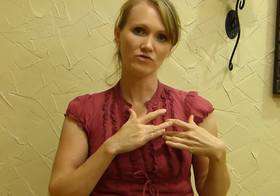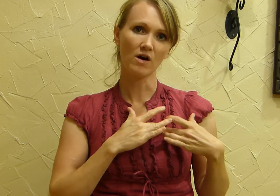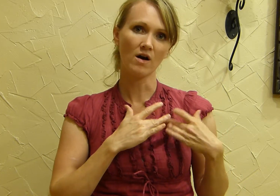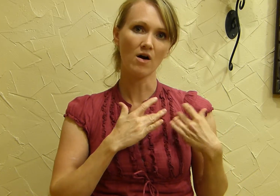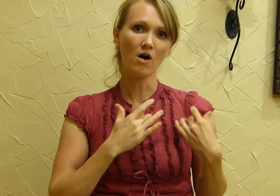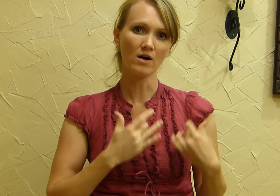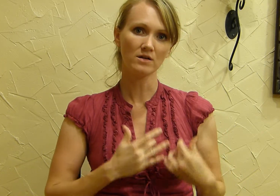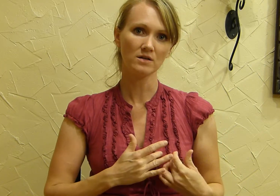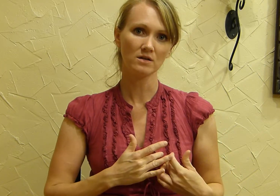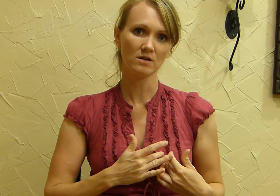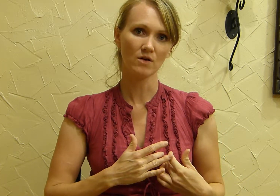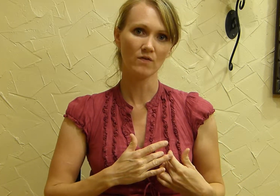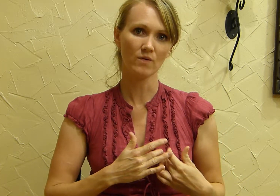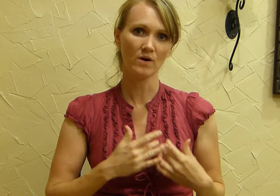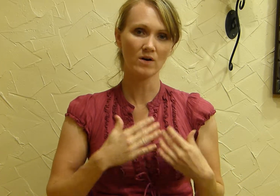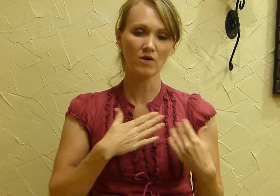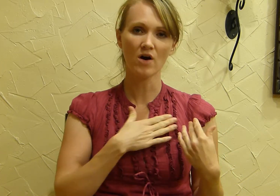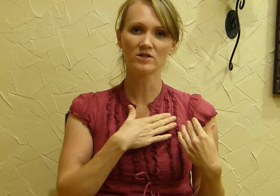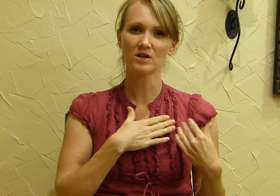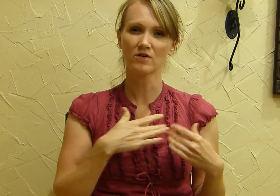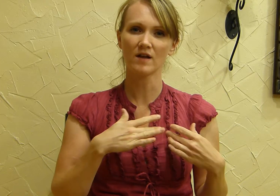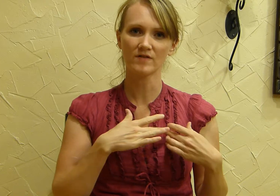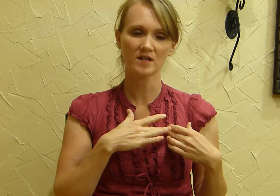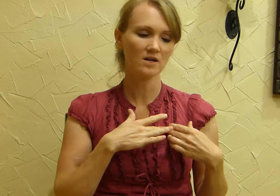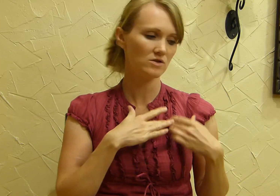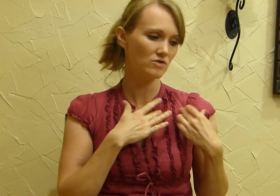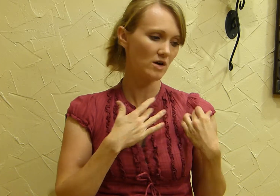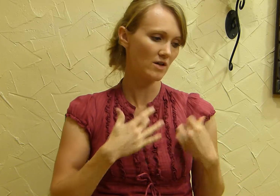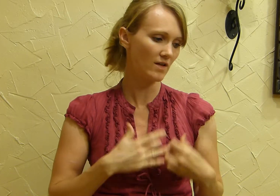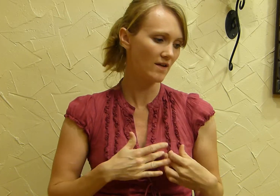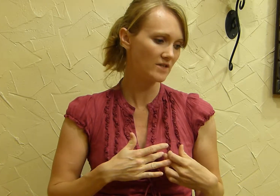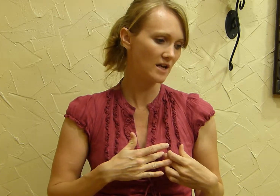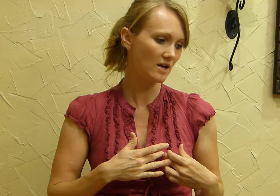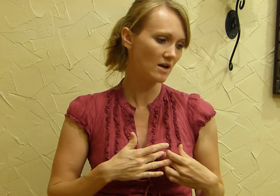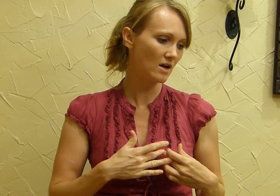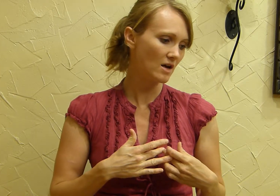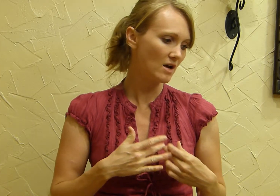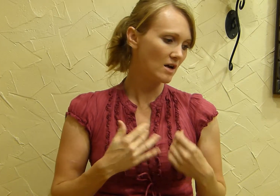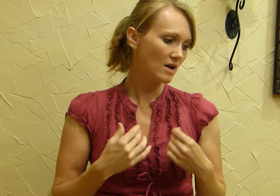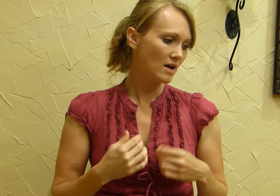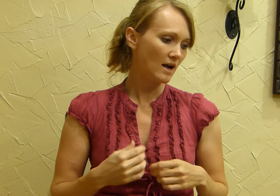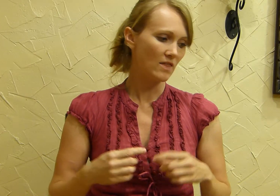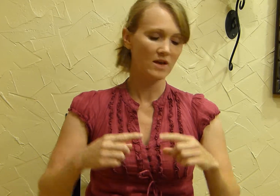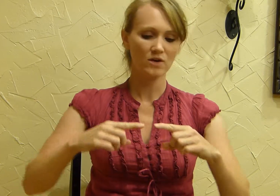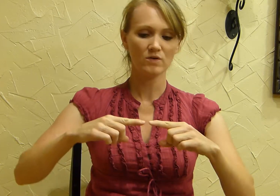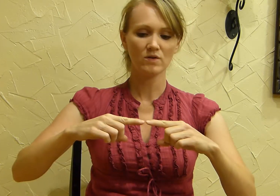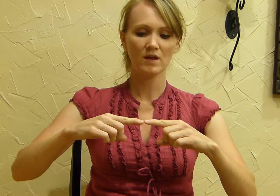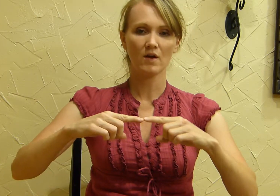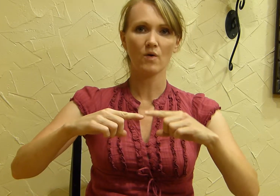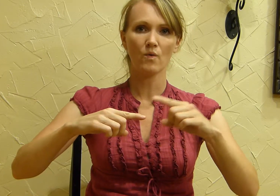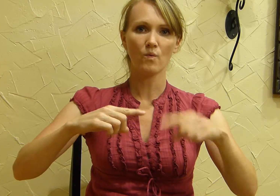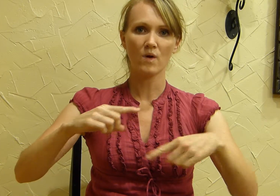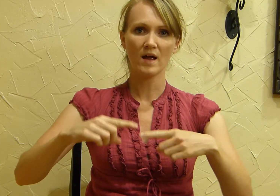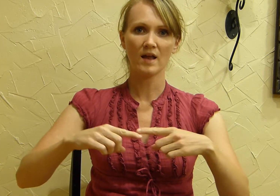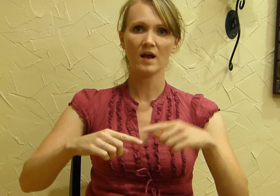draw a heart over where your heart's on your left side. So draw it on the left side. And then you do the when